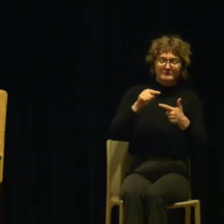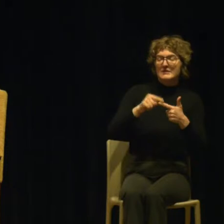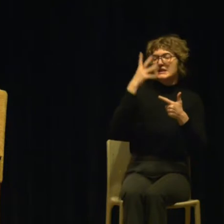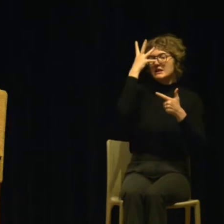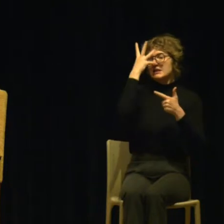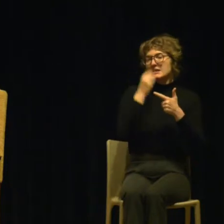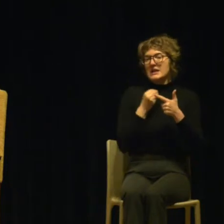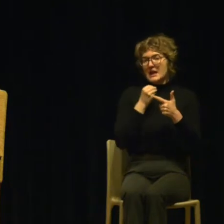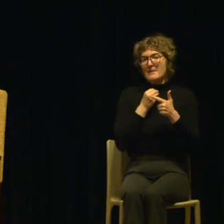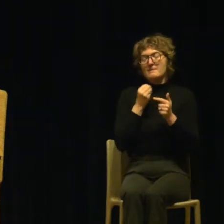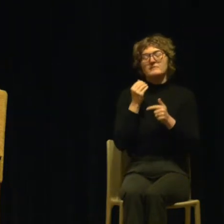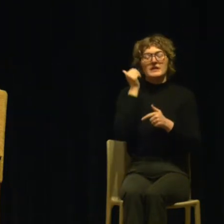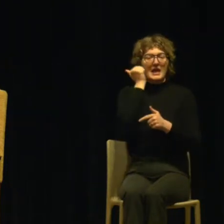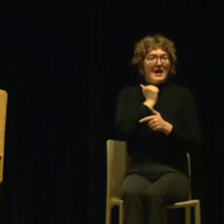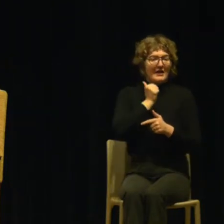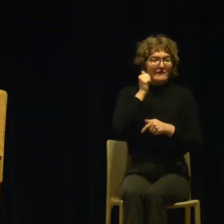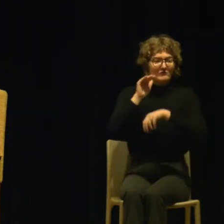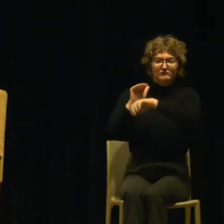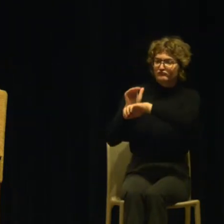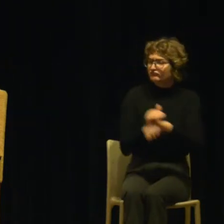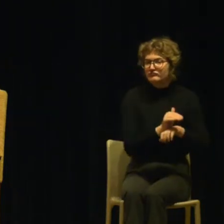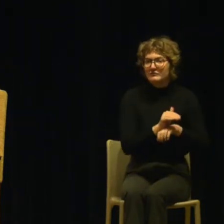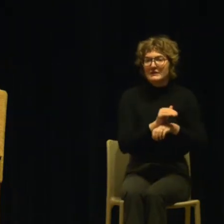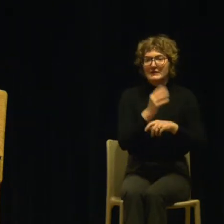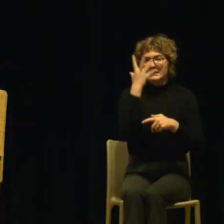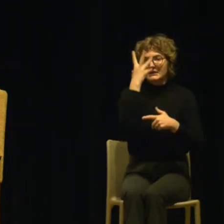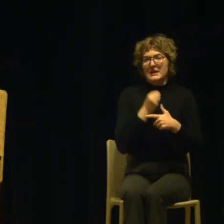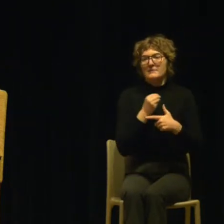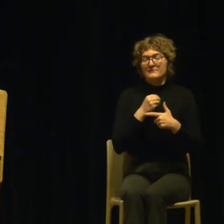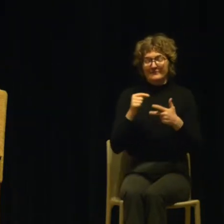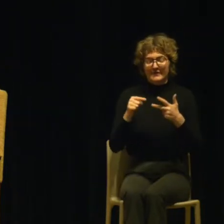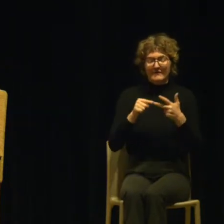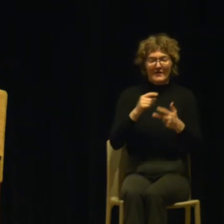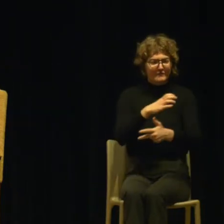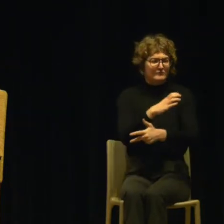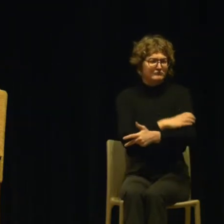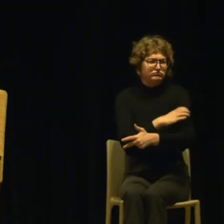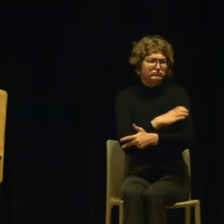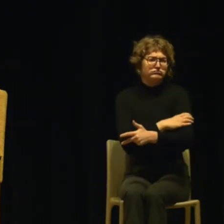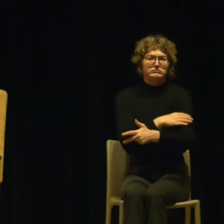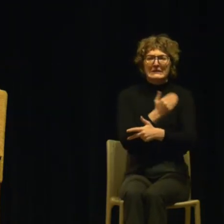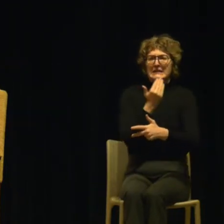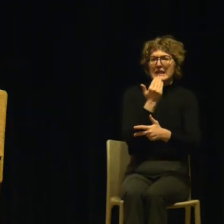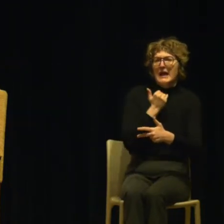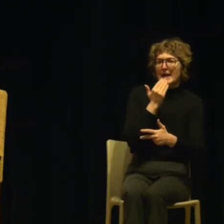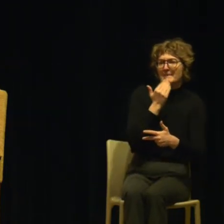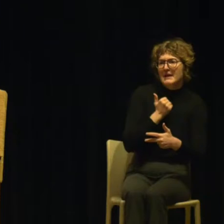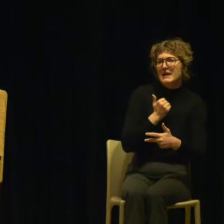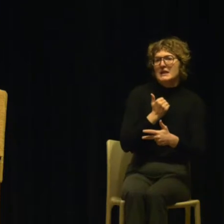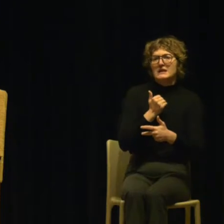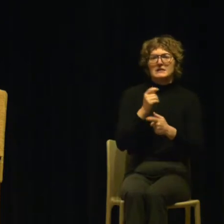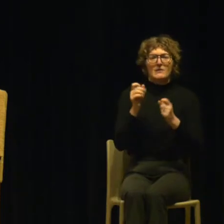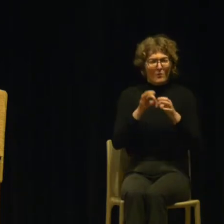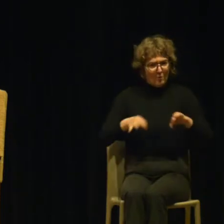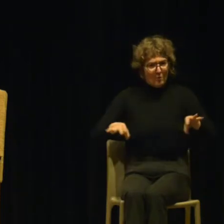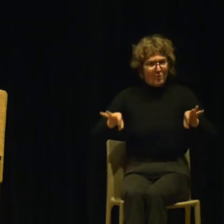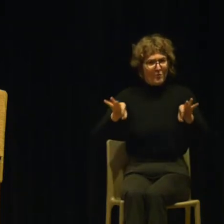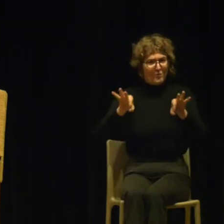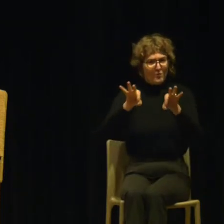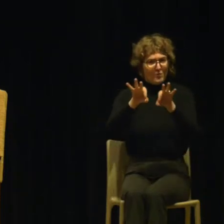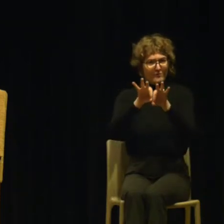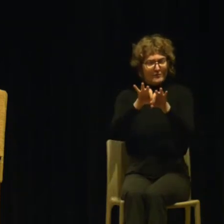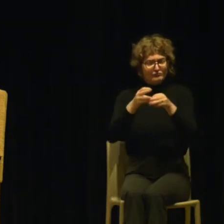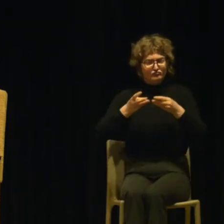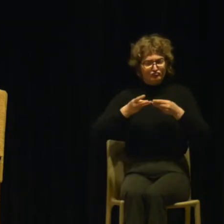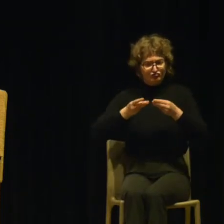any means possible. If you have high blood pressure or diabetes, it is vitally important that you